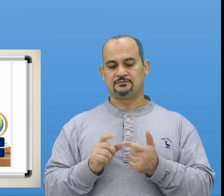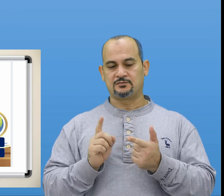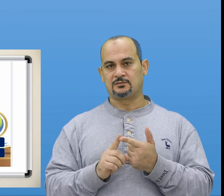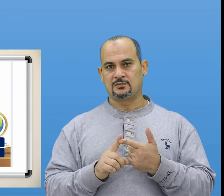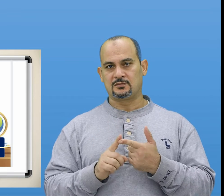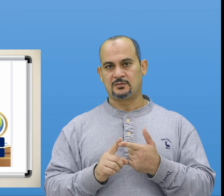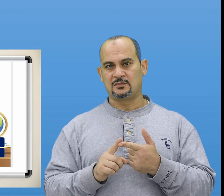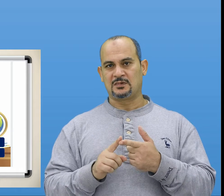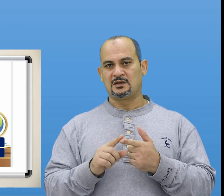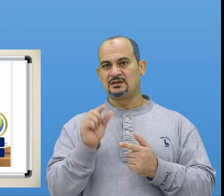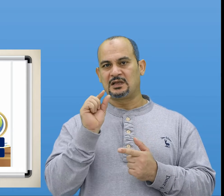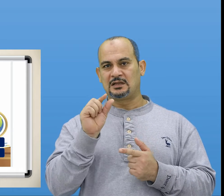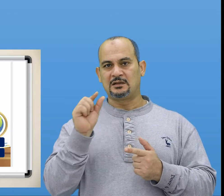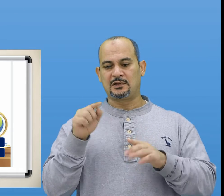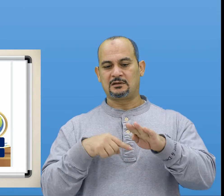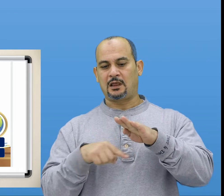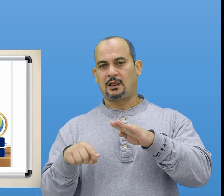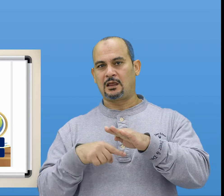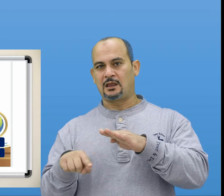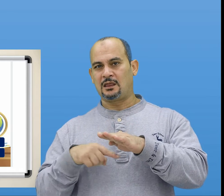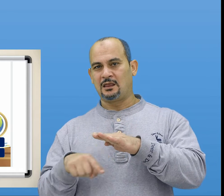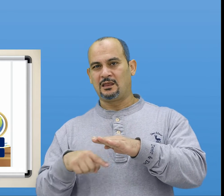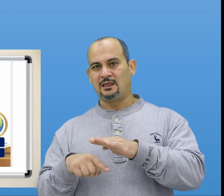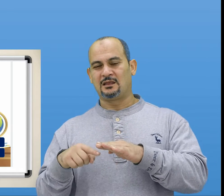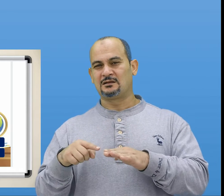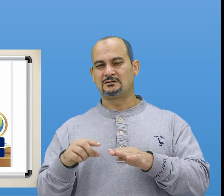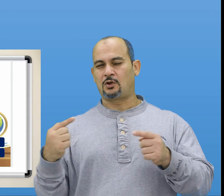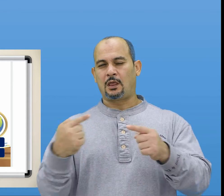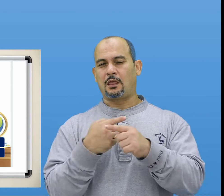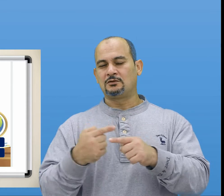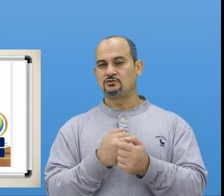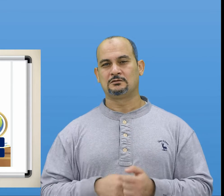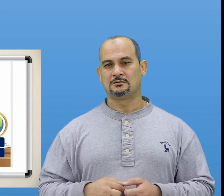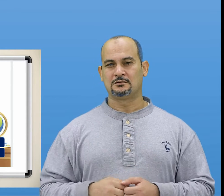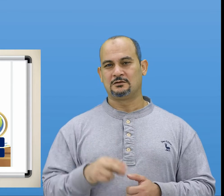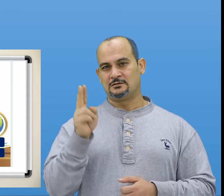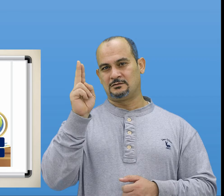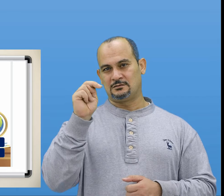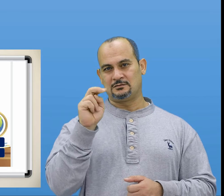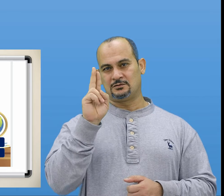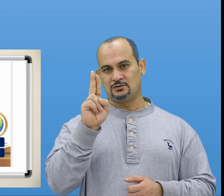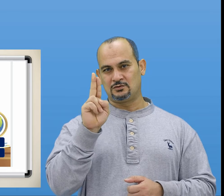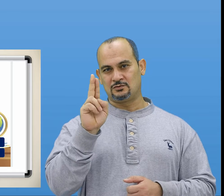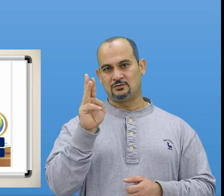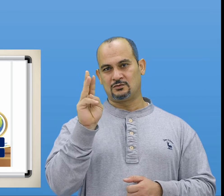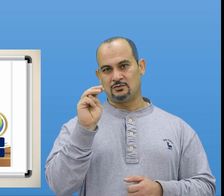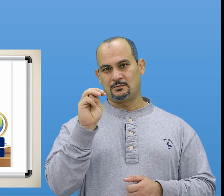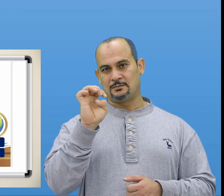of close-knit and interrelated families. For example, the whole clan will be here over soon. So the whole